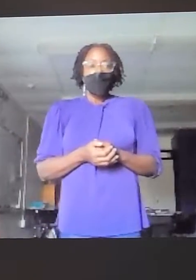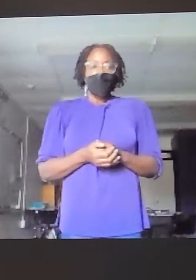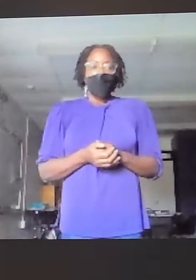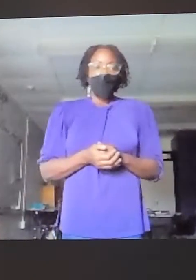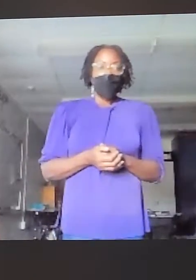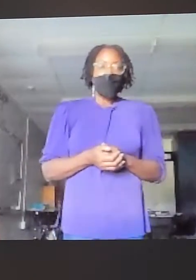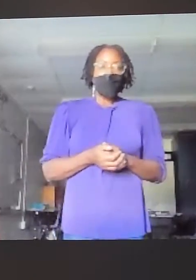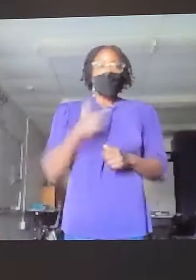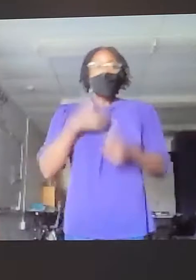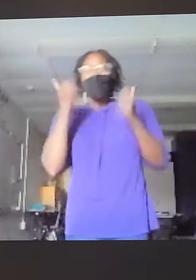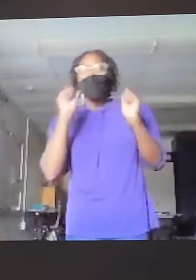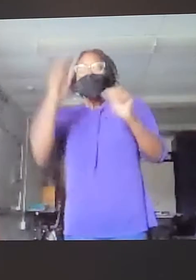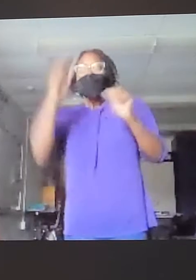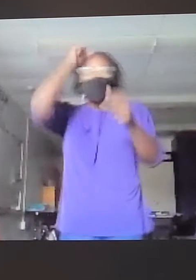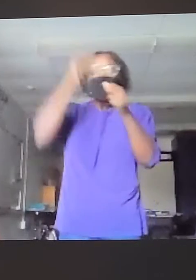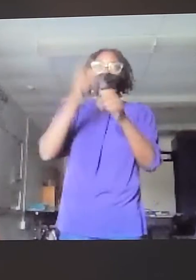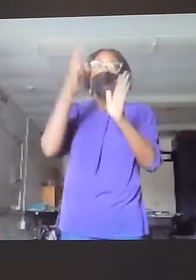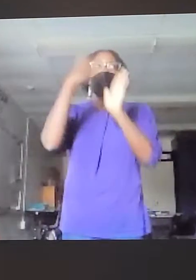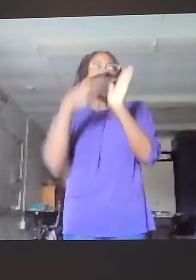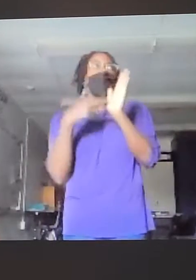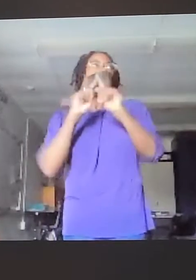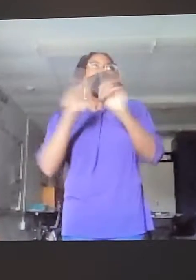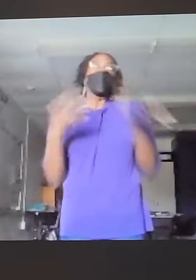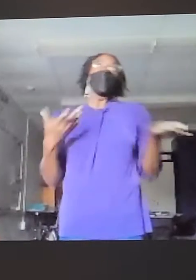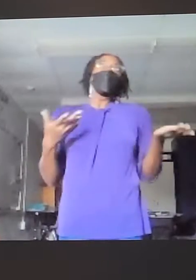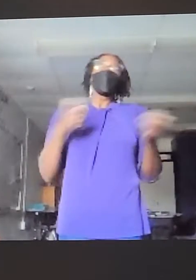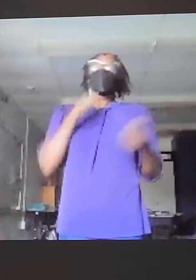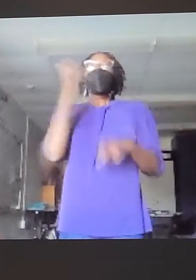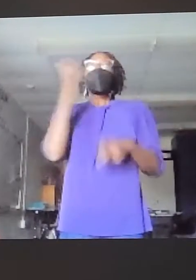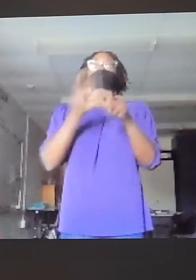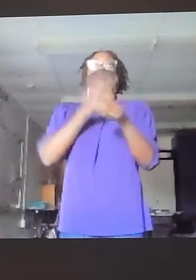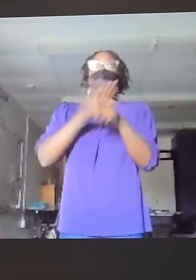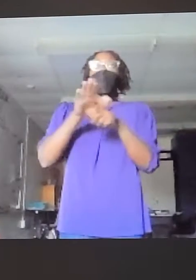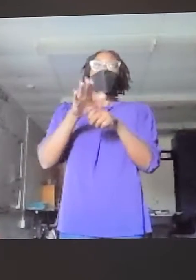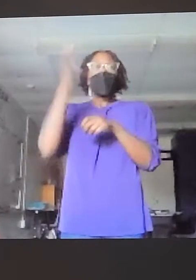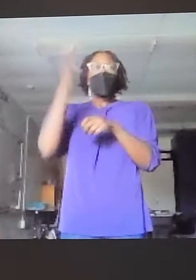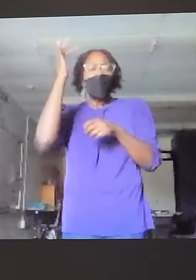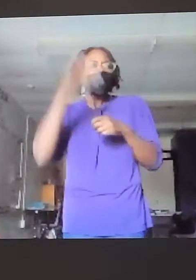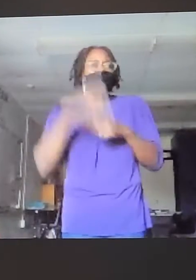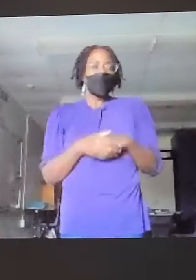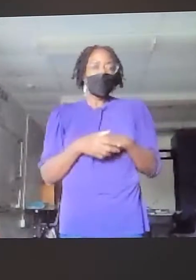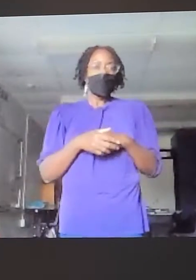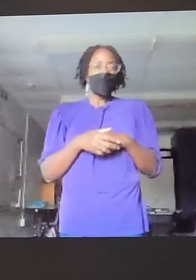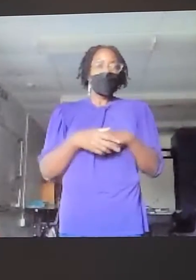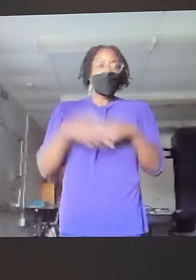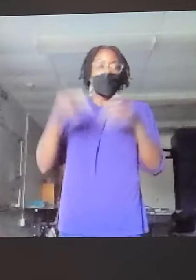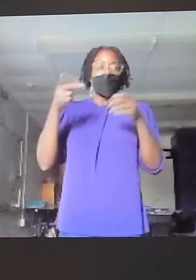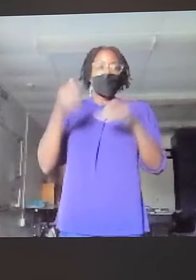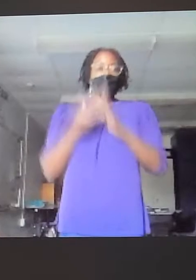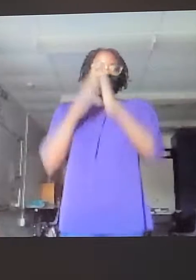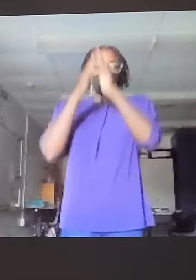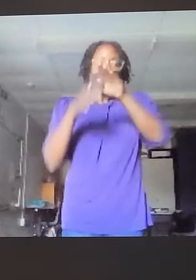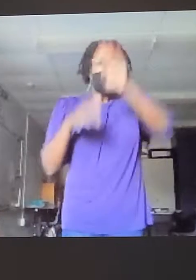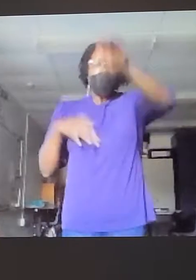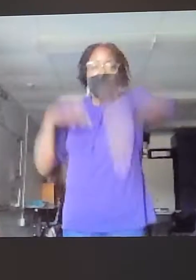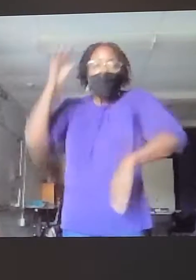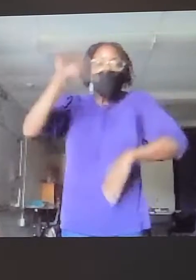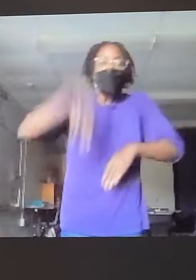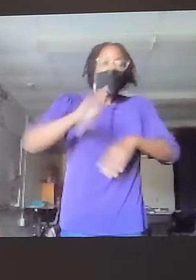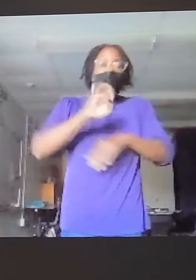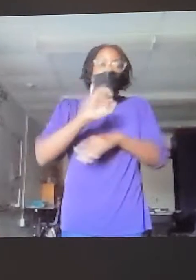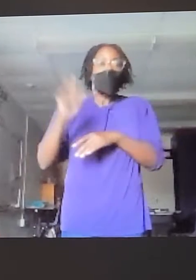I tried hard to remember the implant rules, but obviously not part of it. Because guess who jumped into Willie's swimming pool